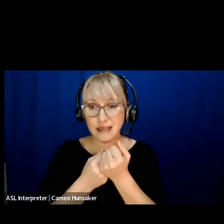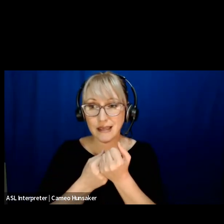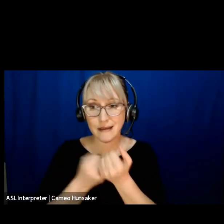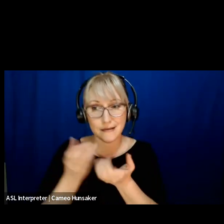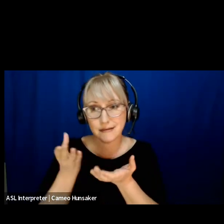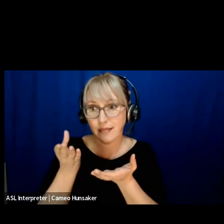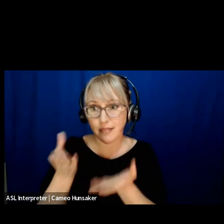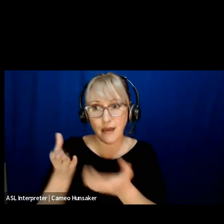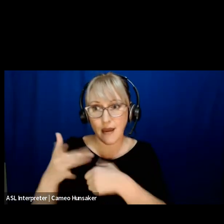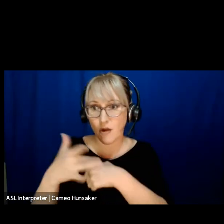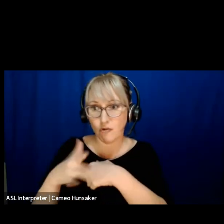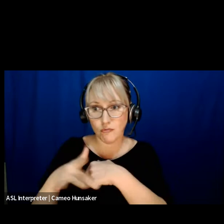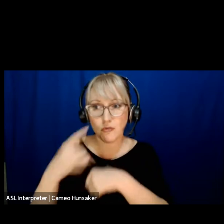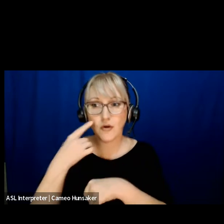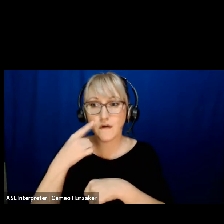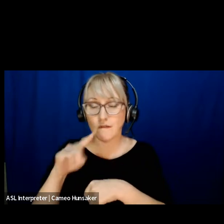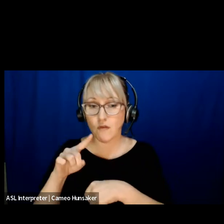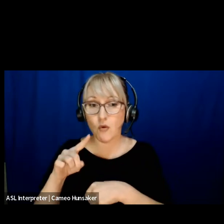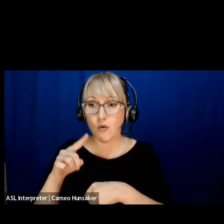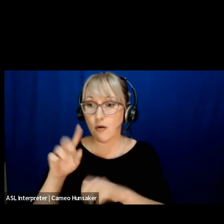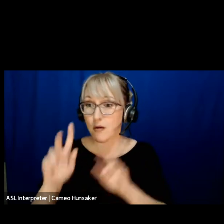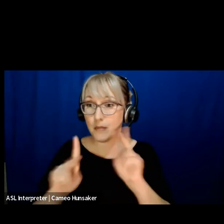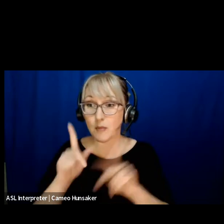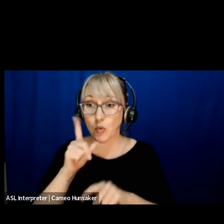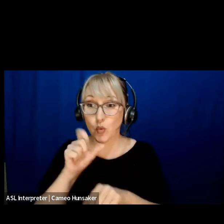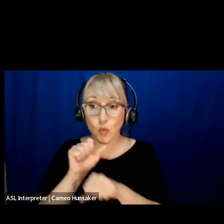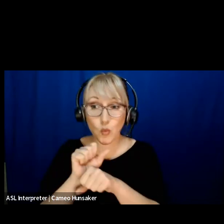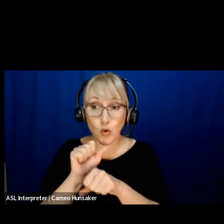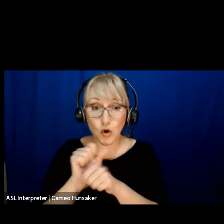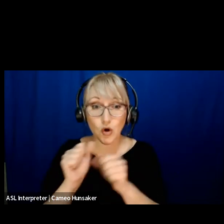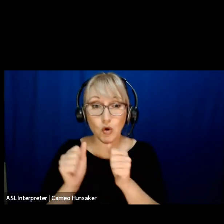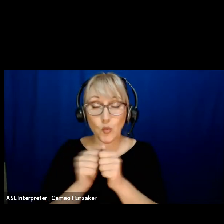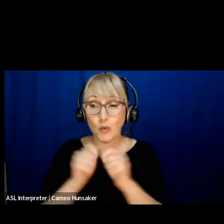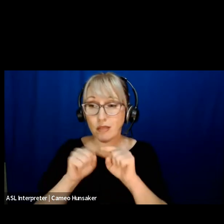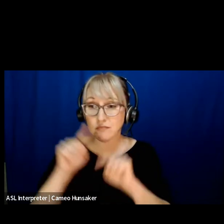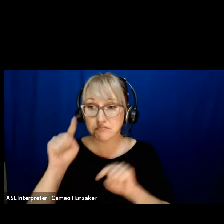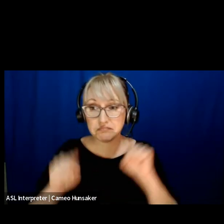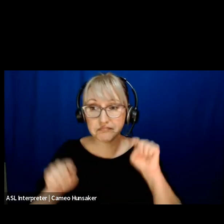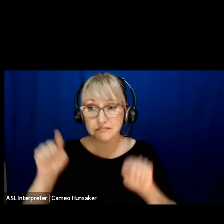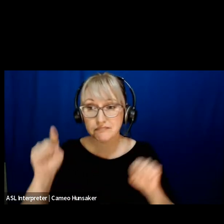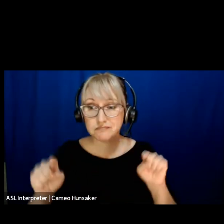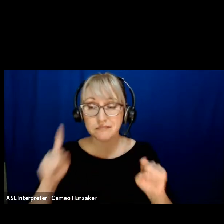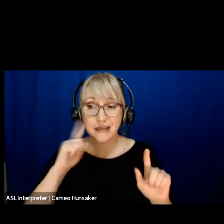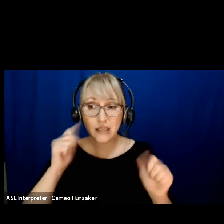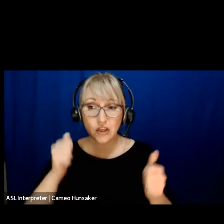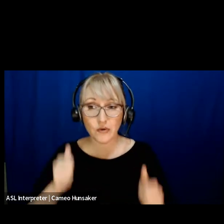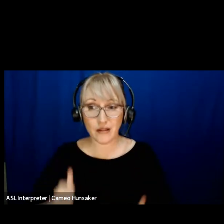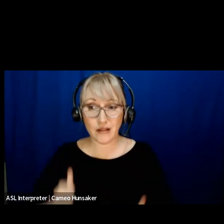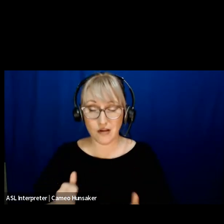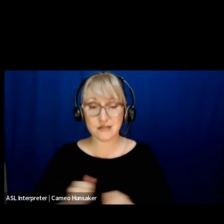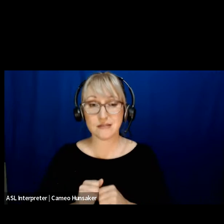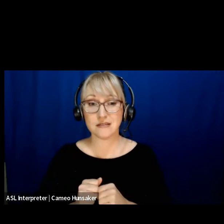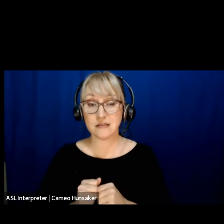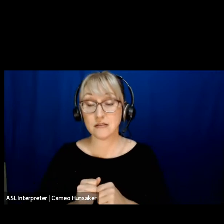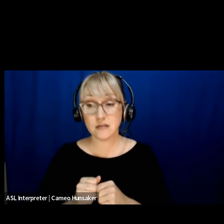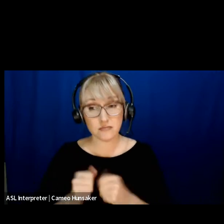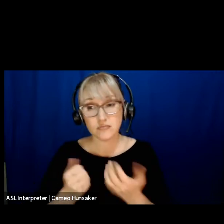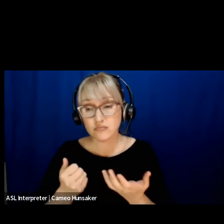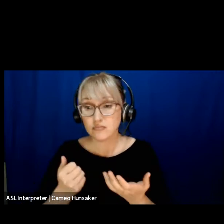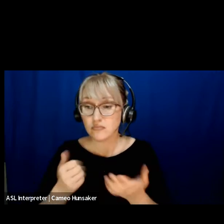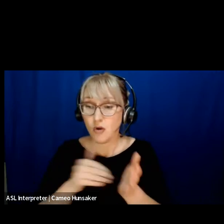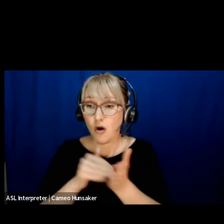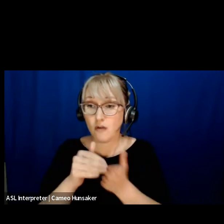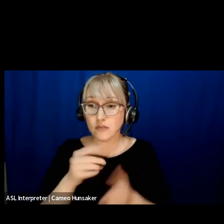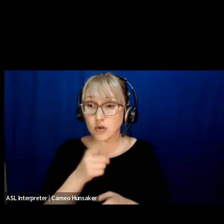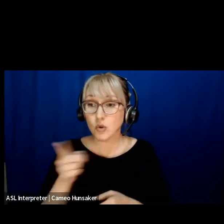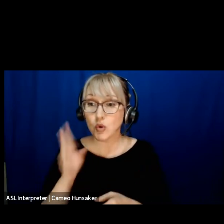there for those who work, with varying levels of hearing loss. And a lot of times you'll notice that